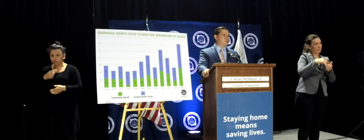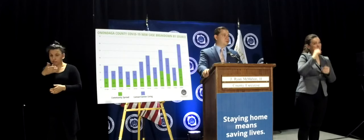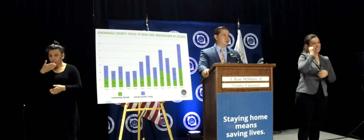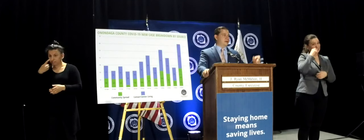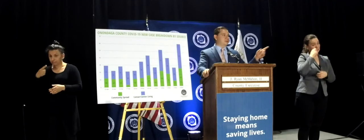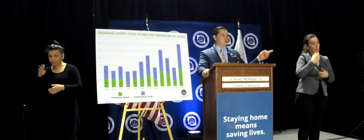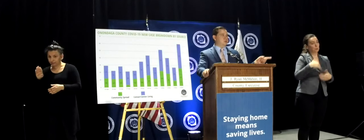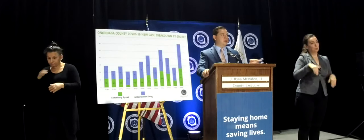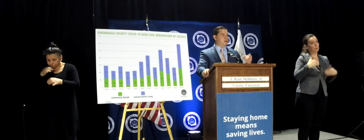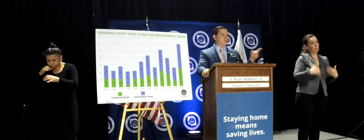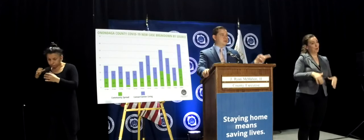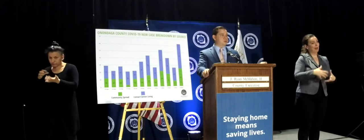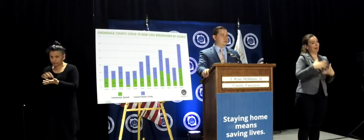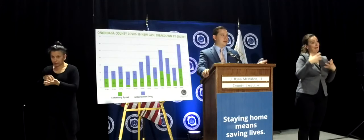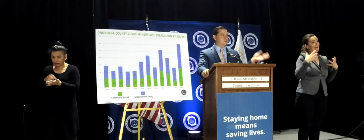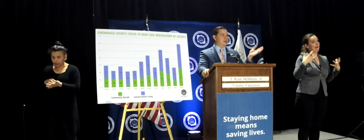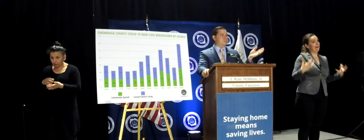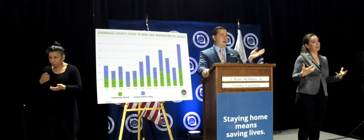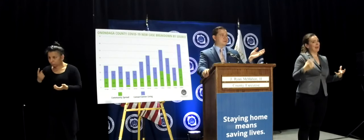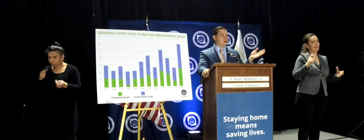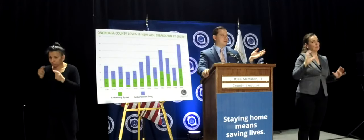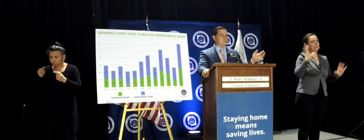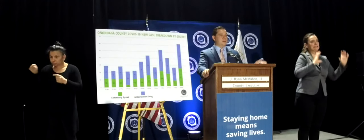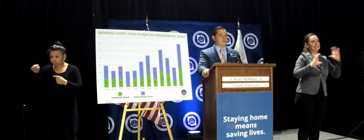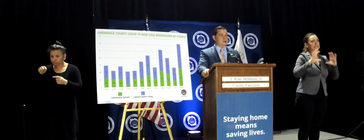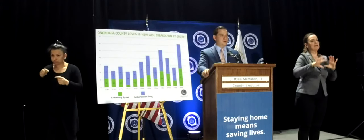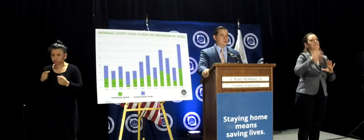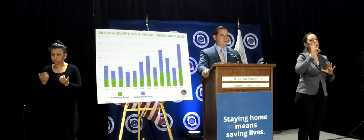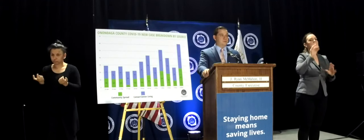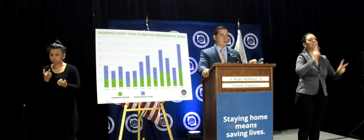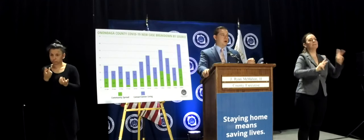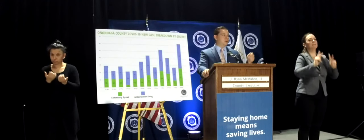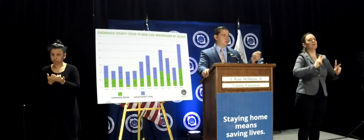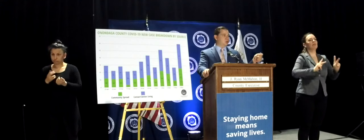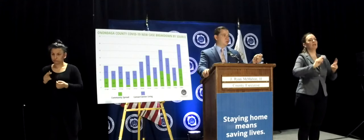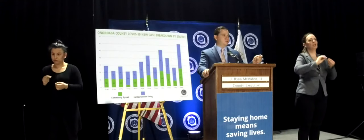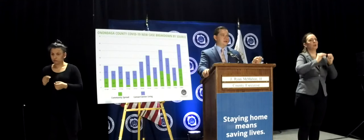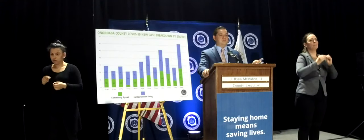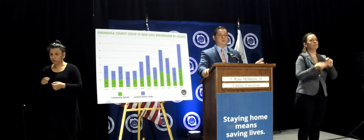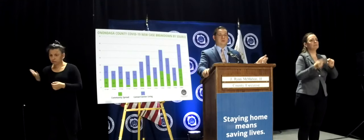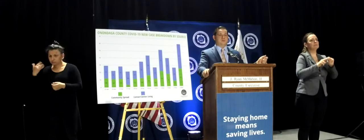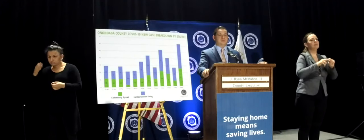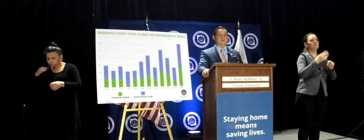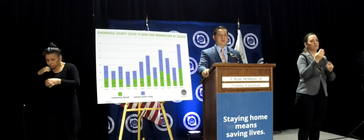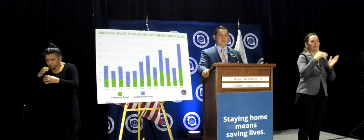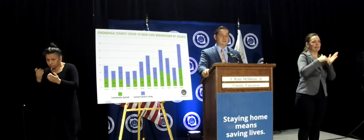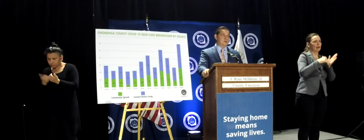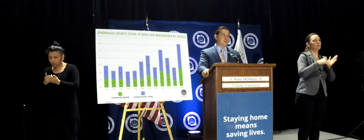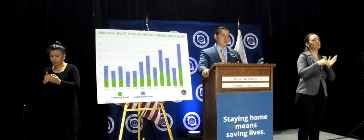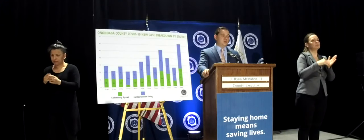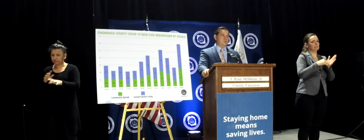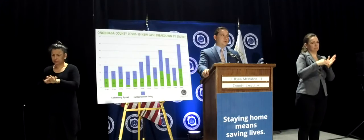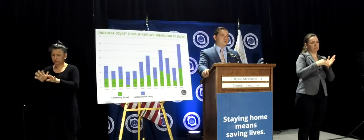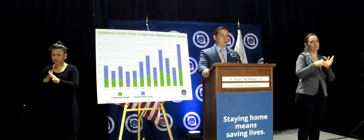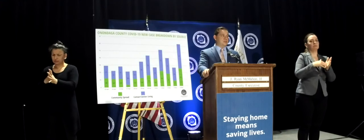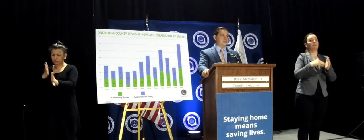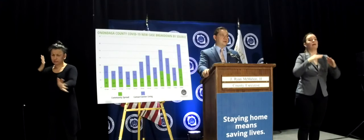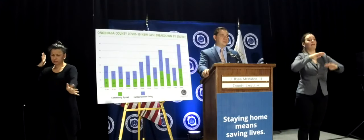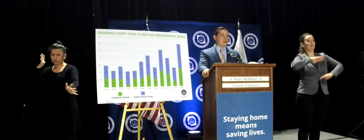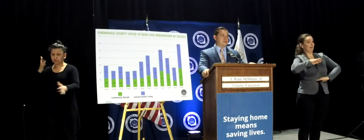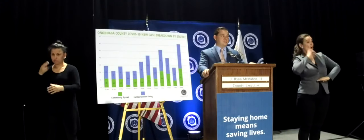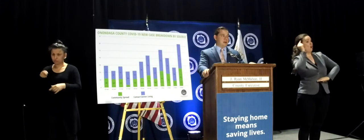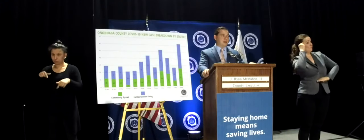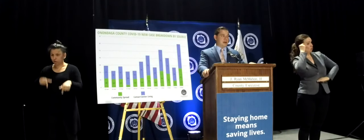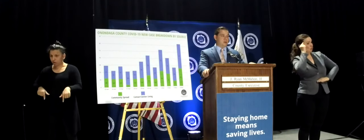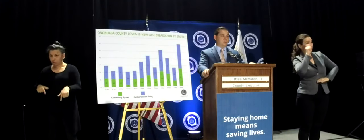the questions you were asking in the beginning of this, when the labs got backed up. You have people calling you saying, I've been waiting for 7 days. You put